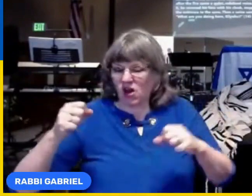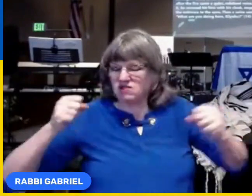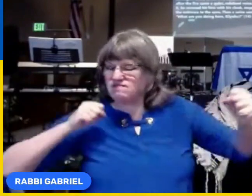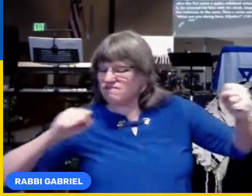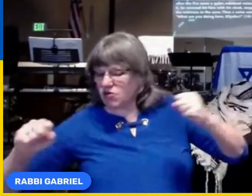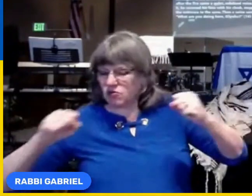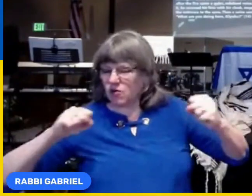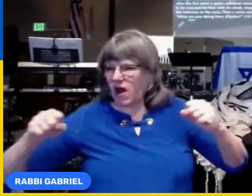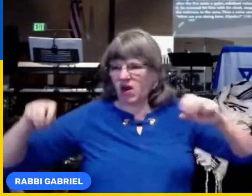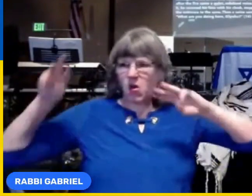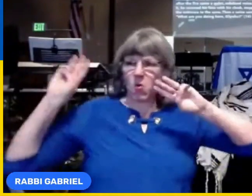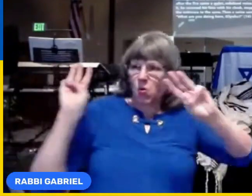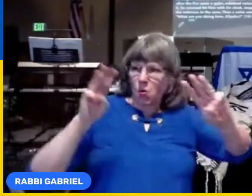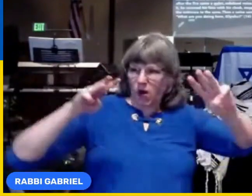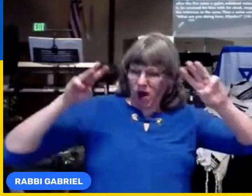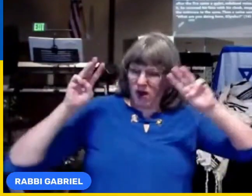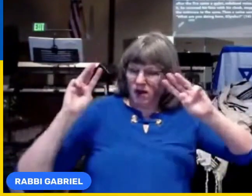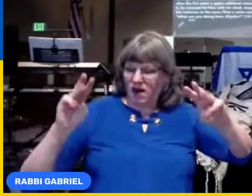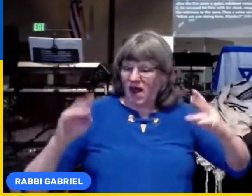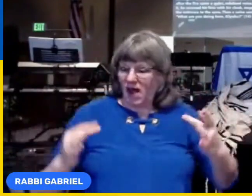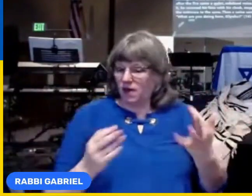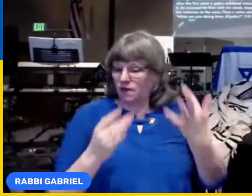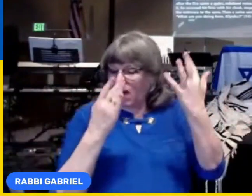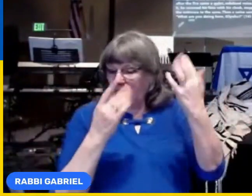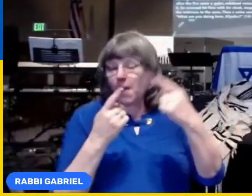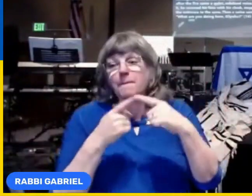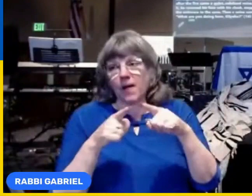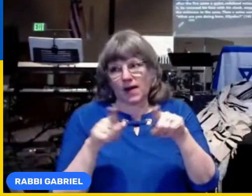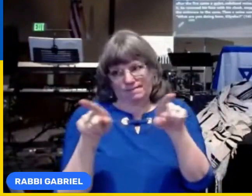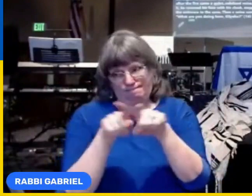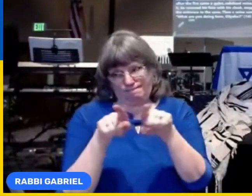the fire, but he also showed him that these were